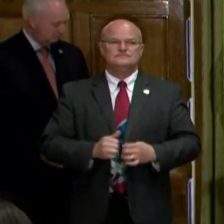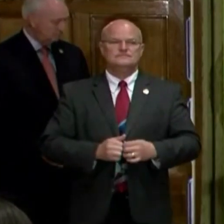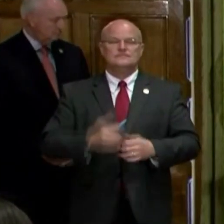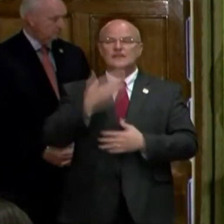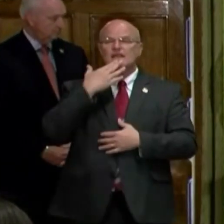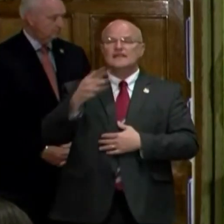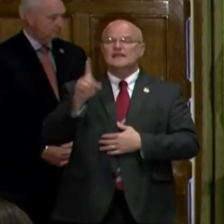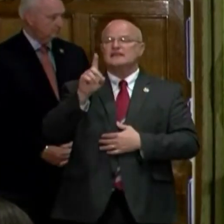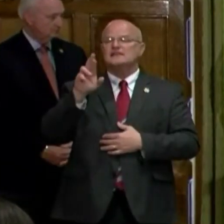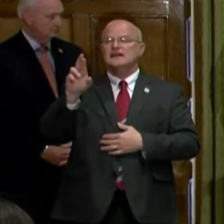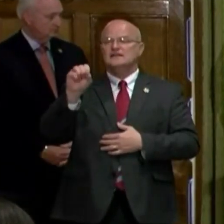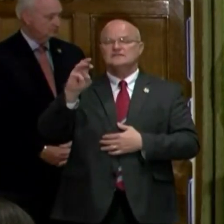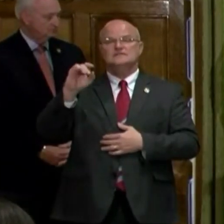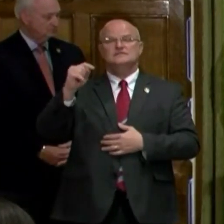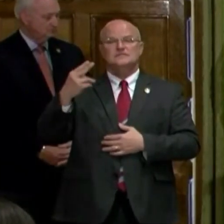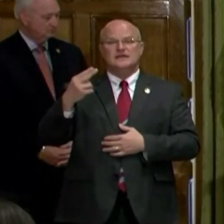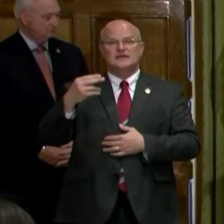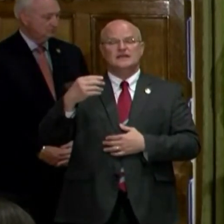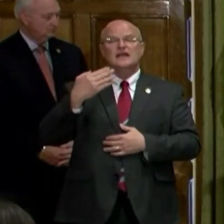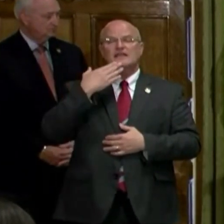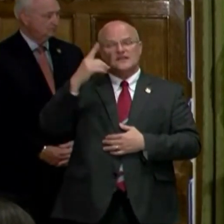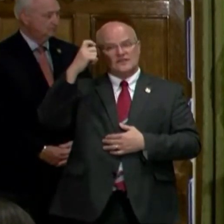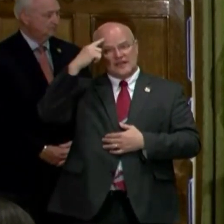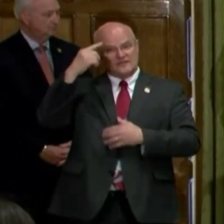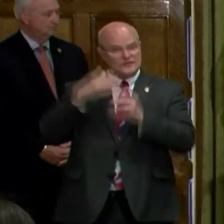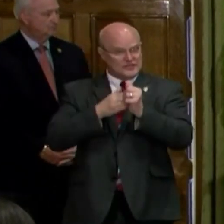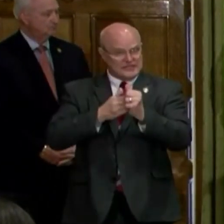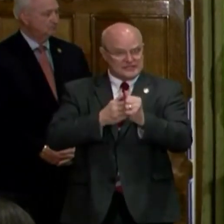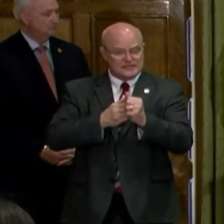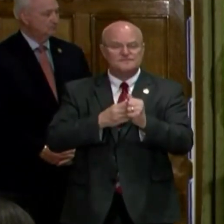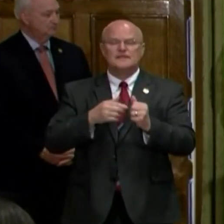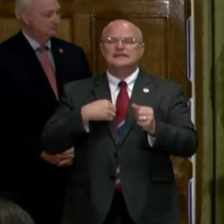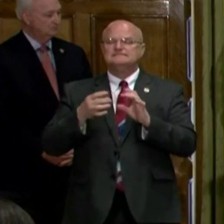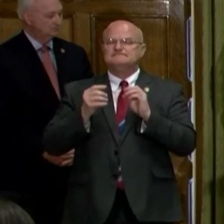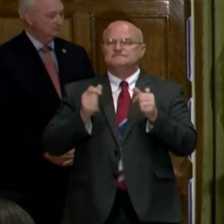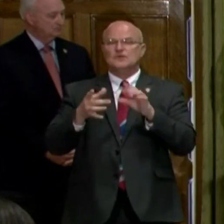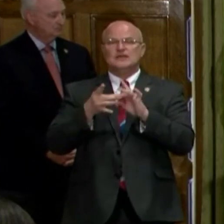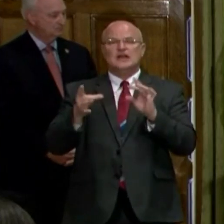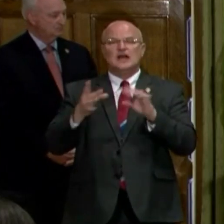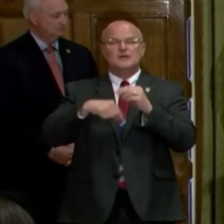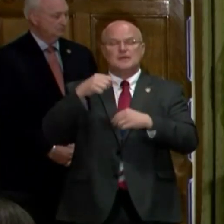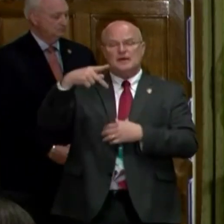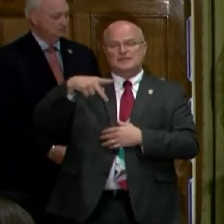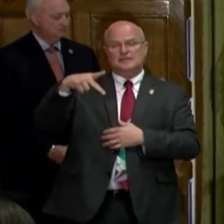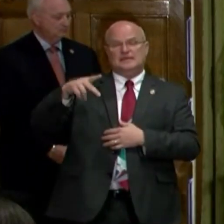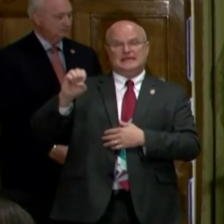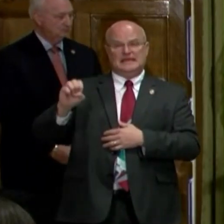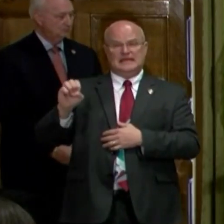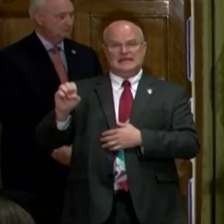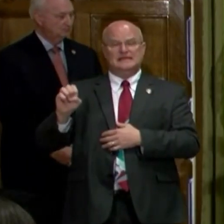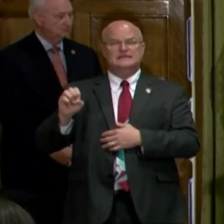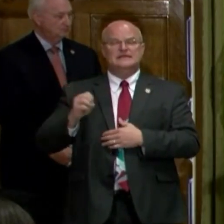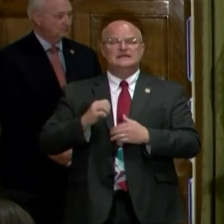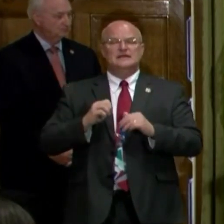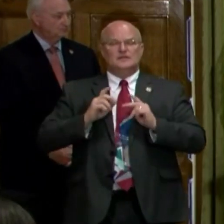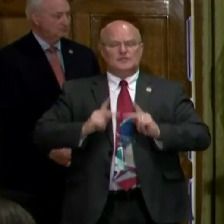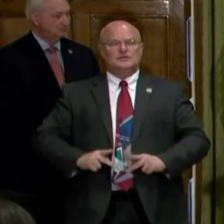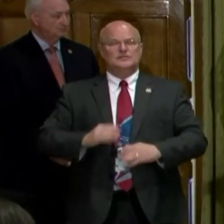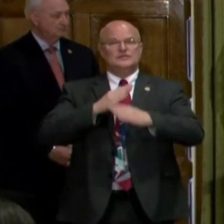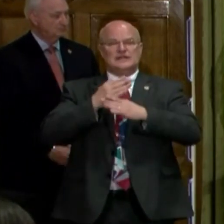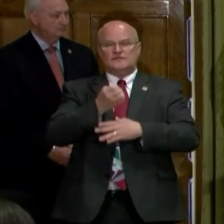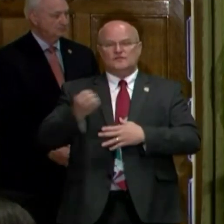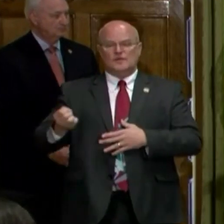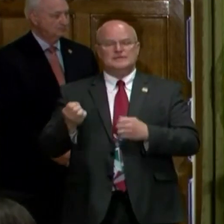Thanks, Dr. Smith, and thanks, Governor, for your leadership. I just wanted to make a quick comment about PPE and where we are. I've been inundated